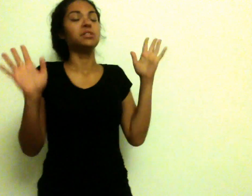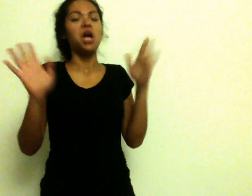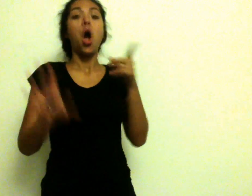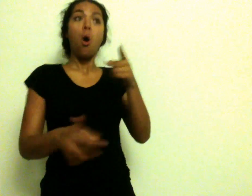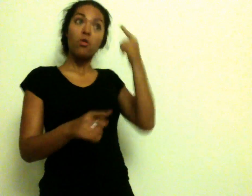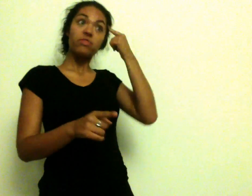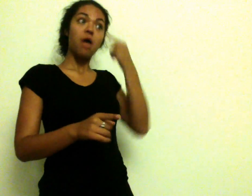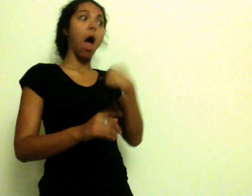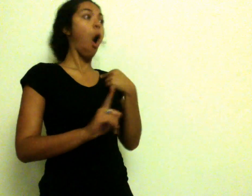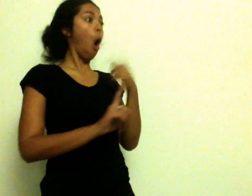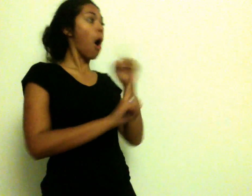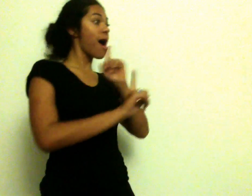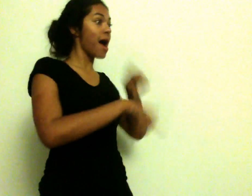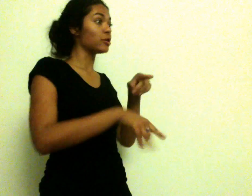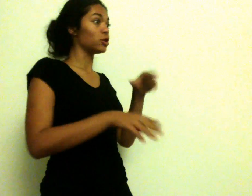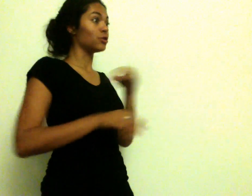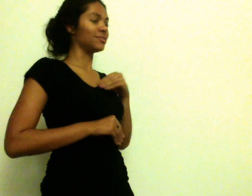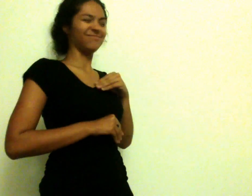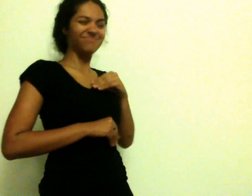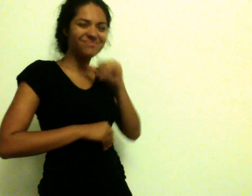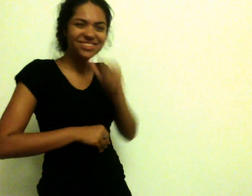not conclude that your question has been answered.